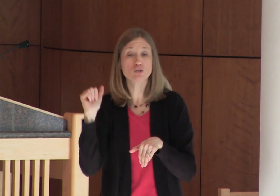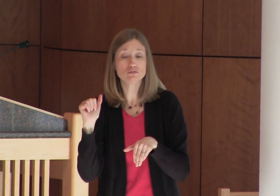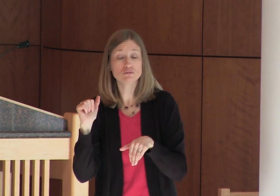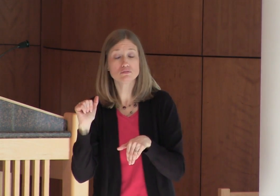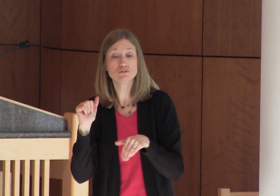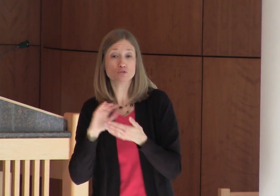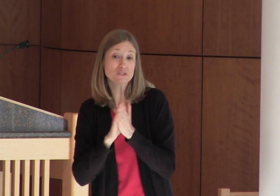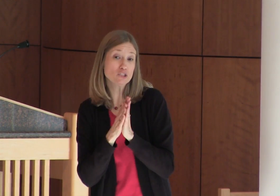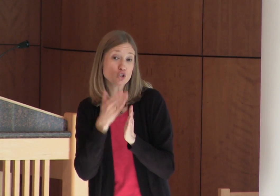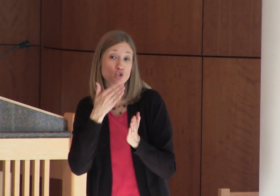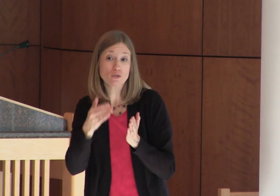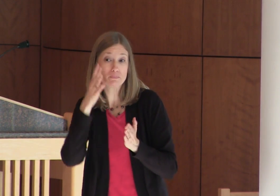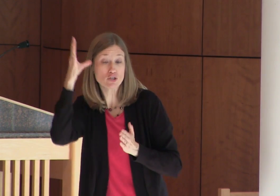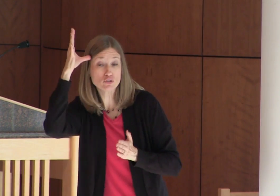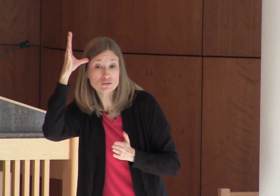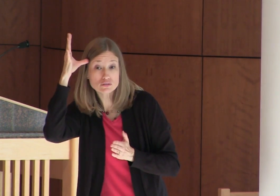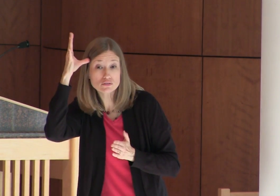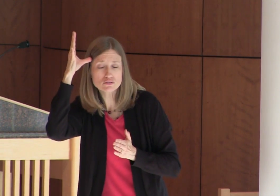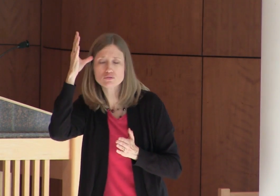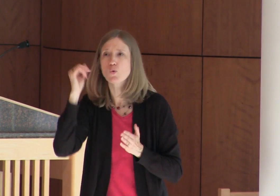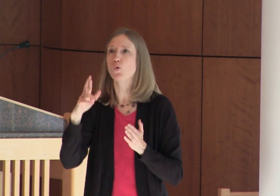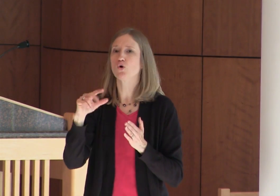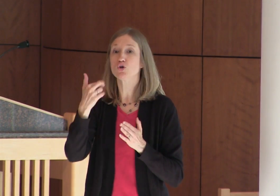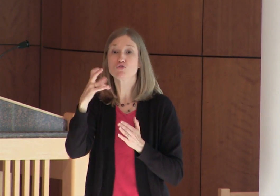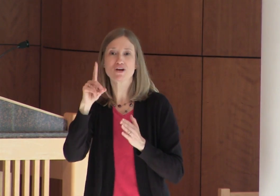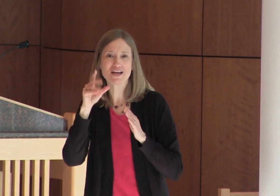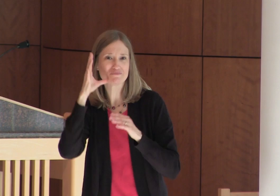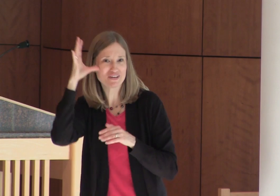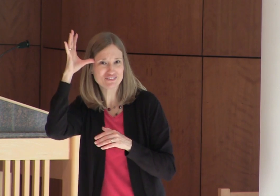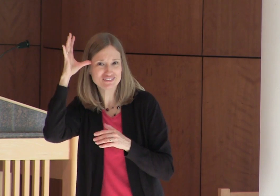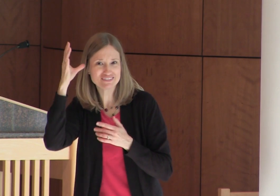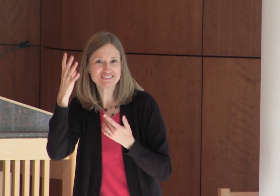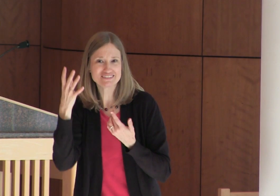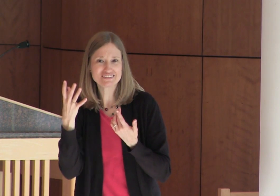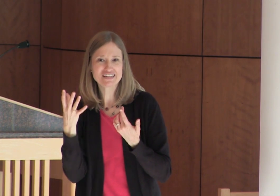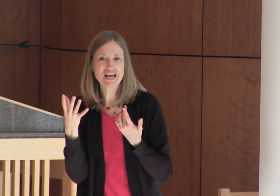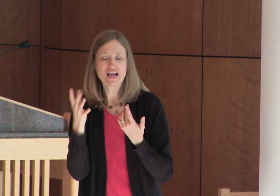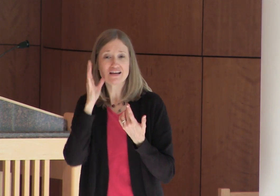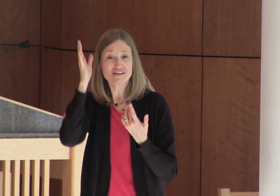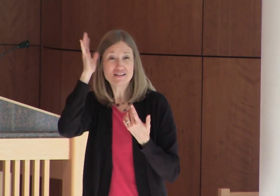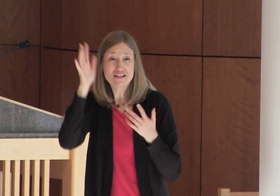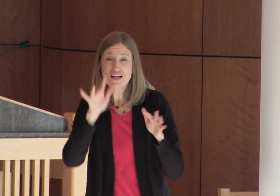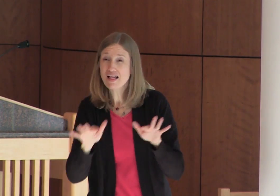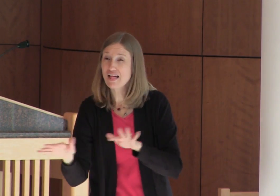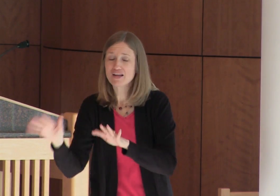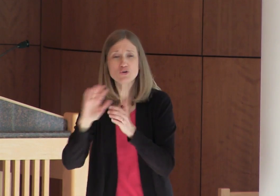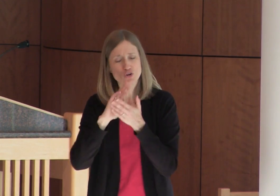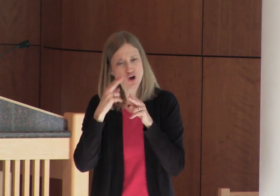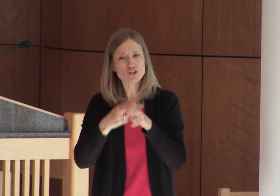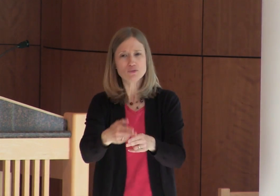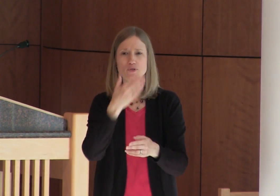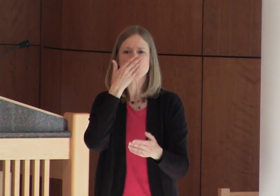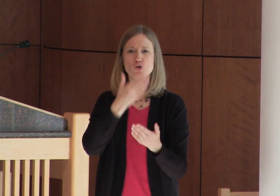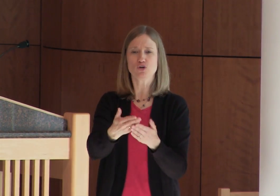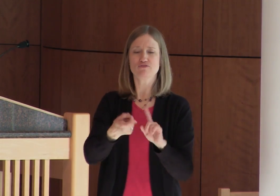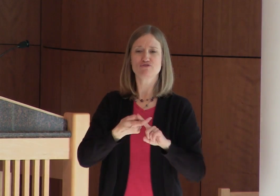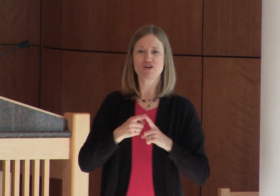and grandchildren, that takes a whole lot of focus and a whole lot of time. And we're called to be good friends, and we're called to be good